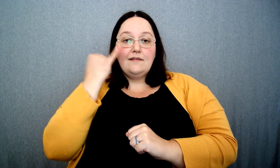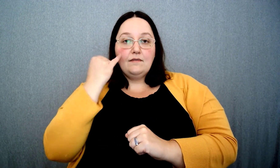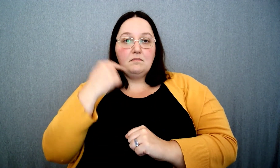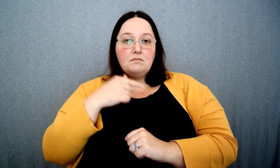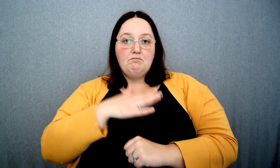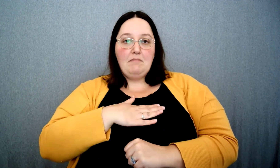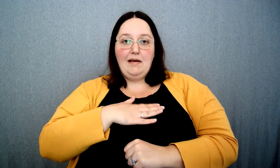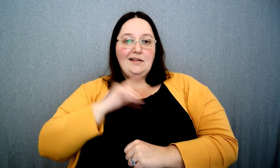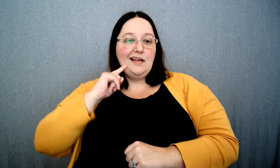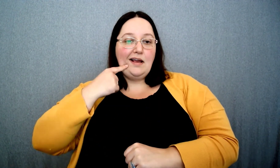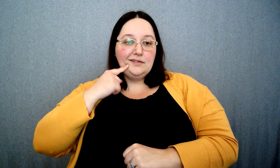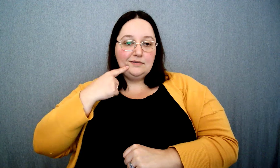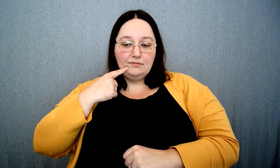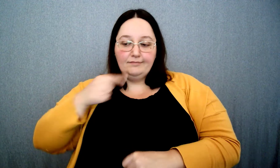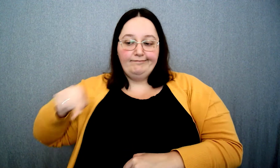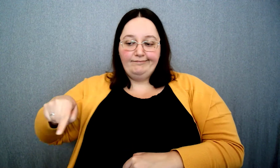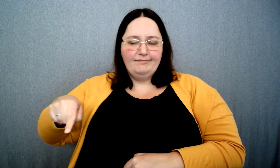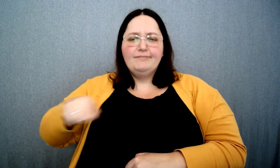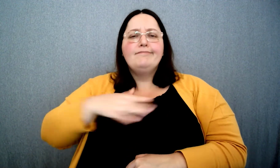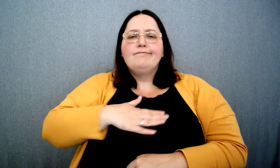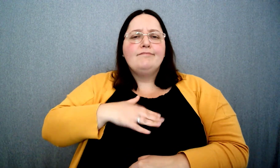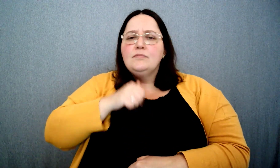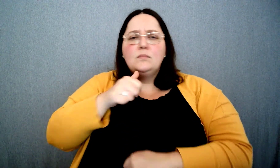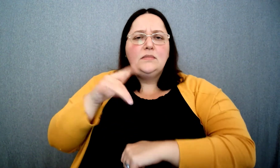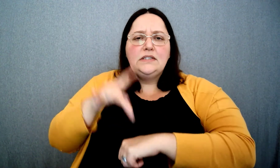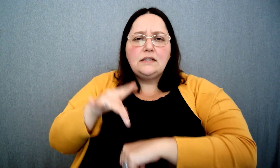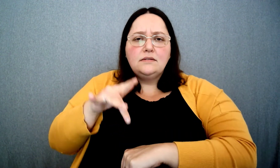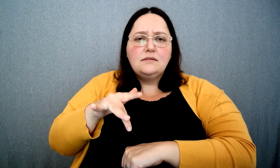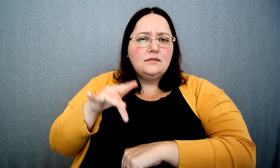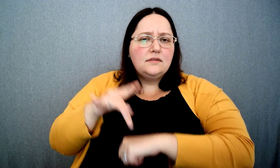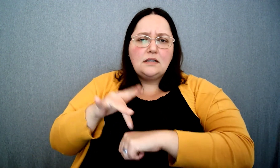You can use it, for example, that's my candy, please don't touch it.